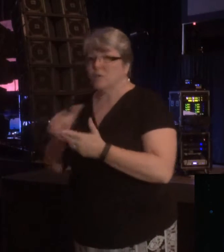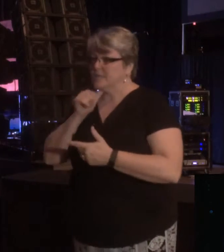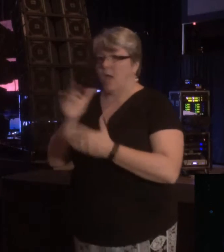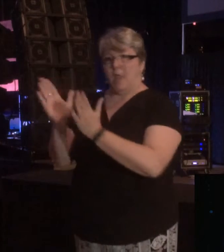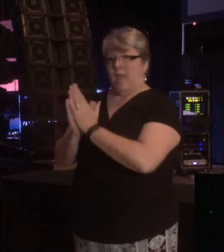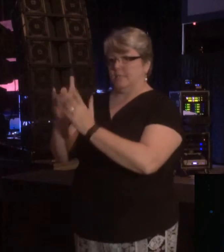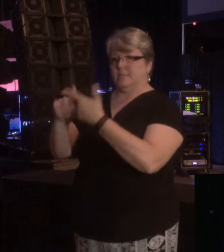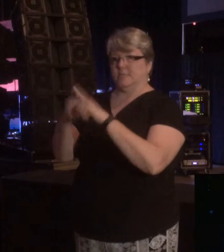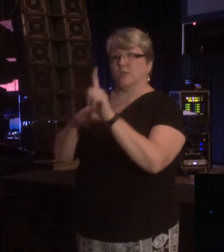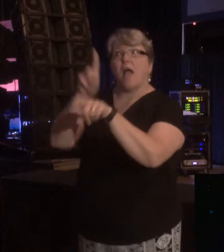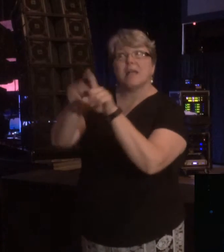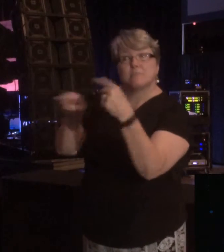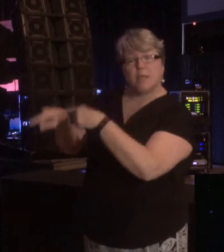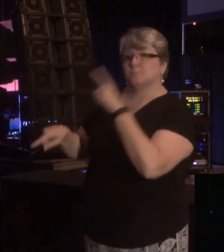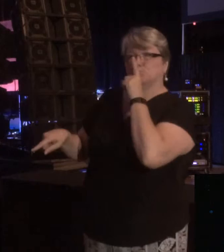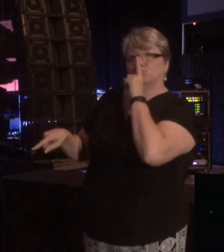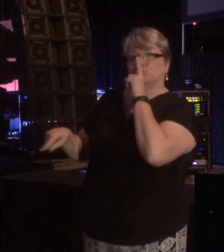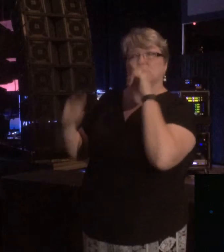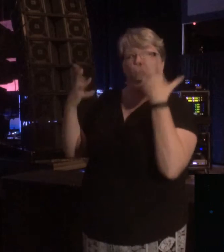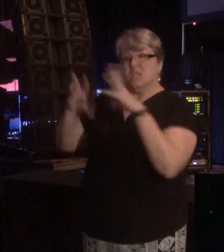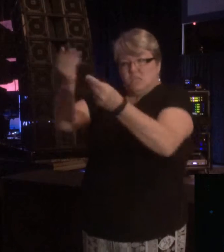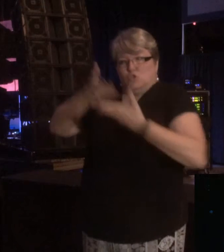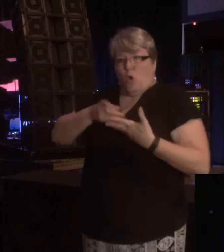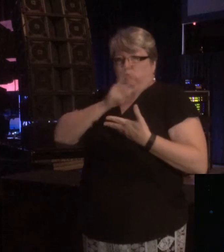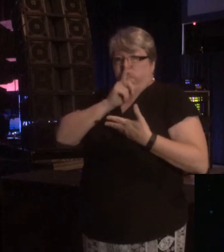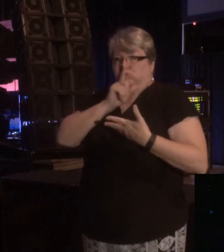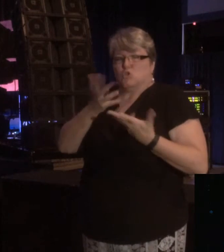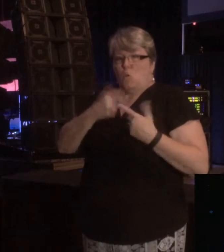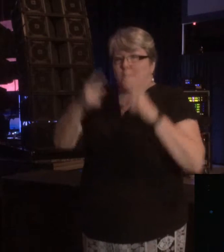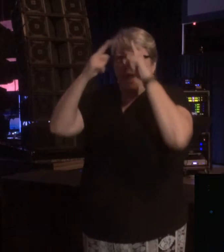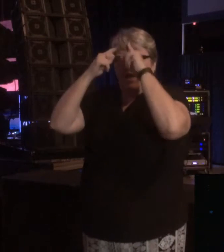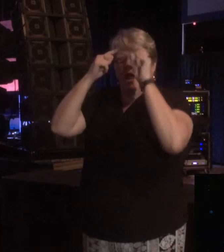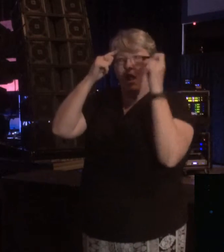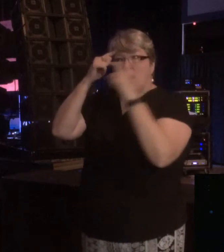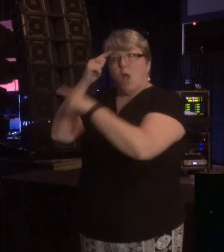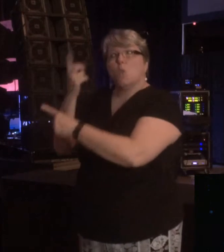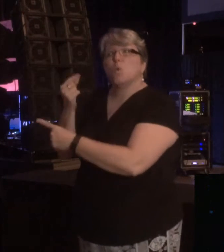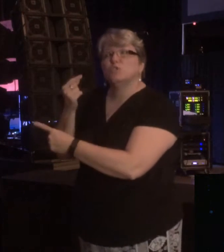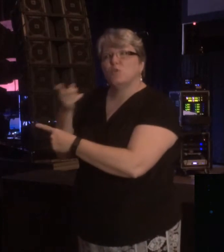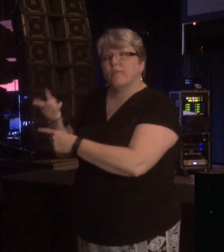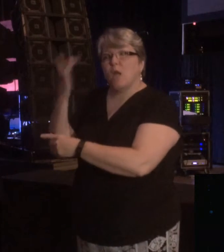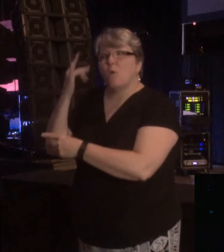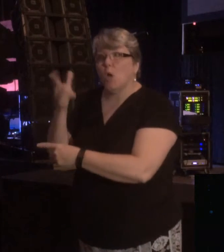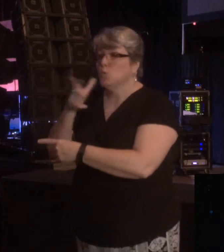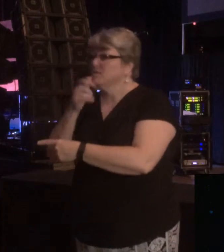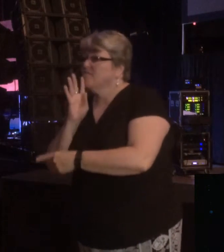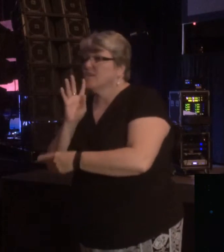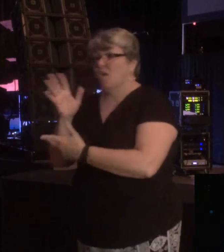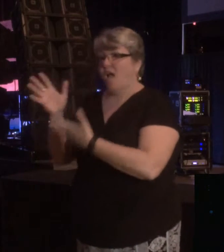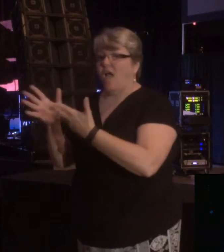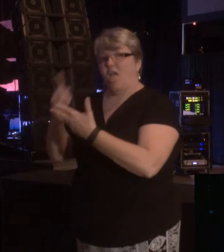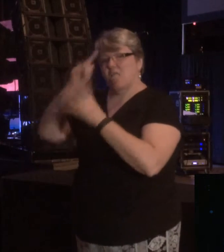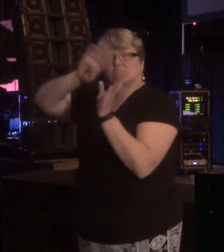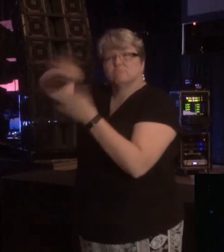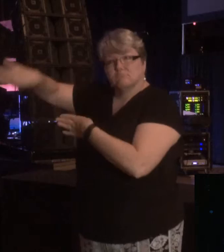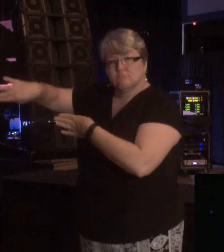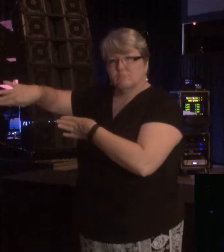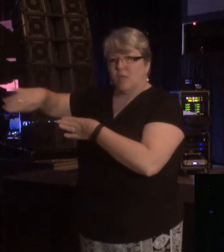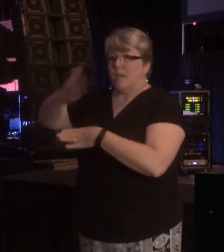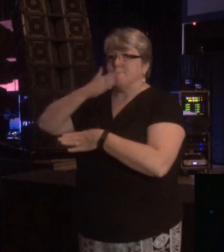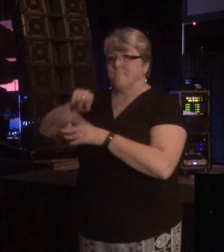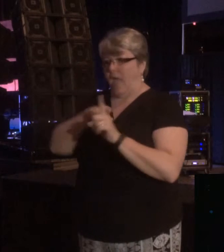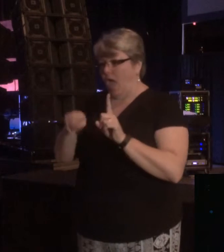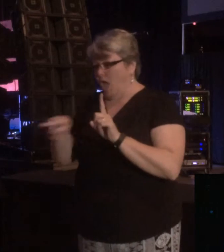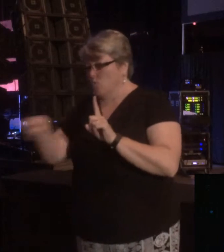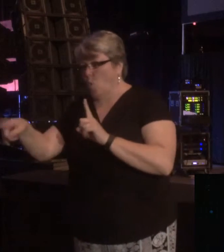somebody brought up issues that, for me, that I had never resolved from my past that I could roll on in life and never